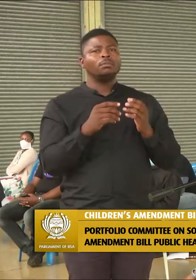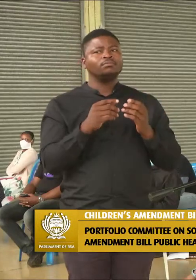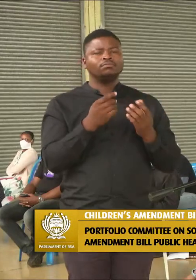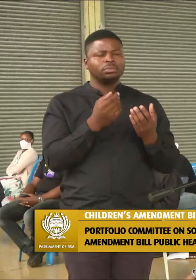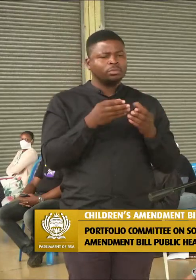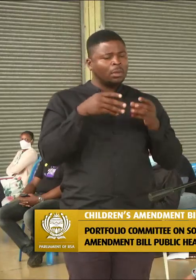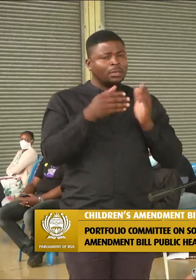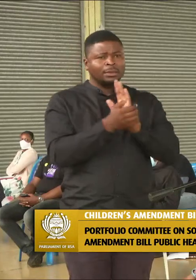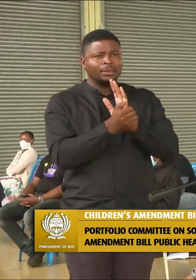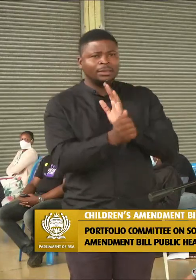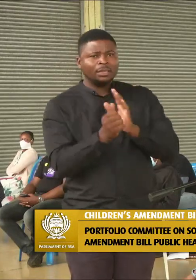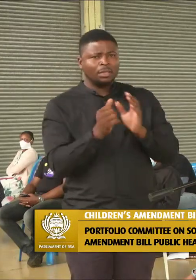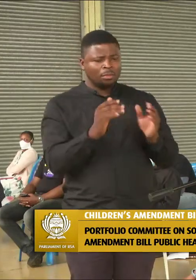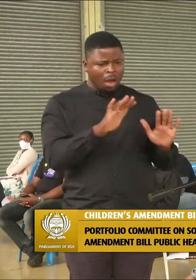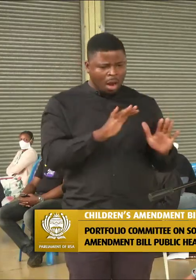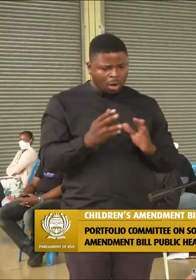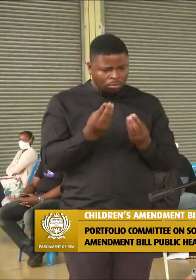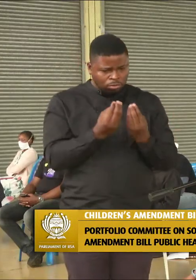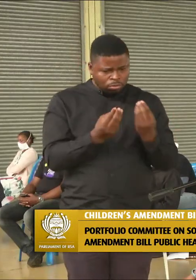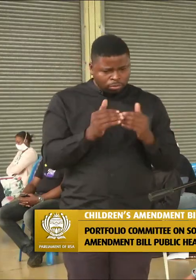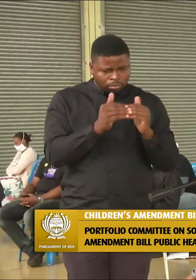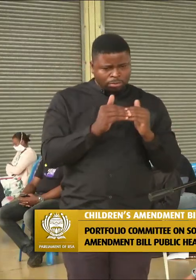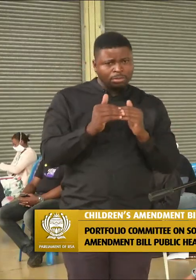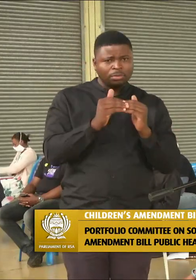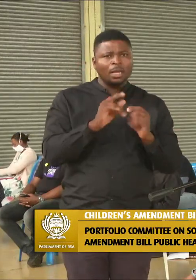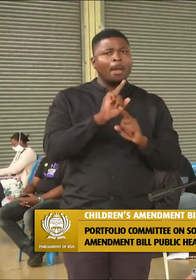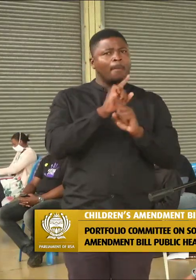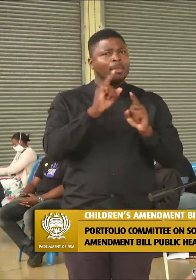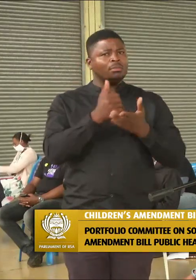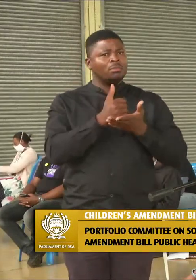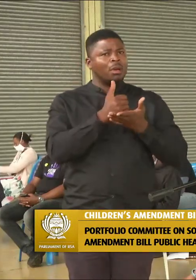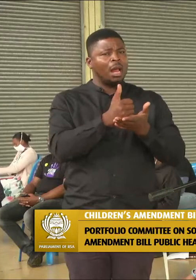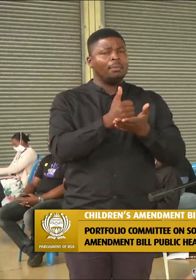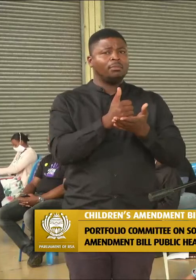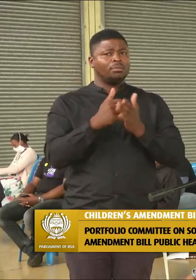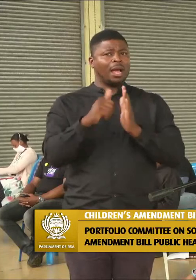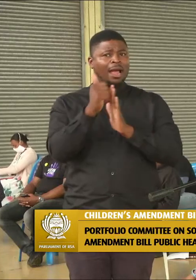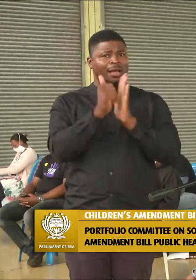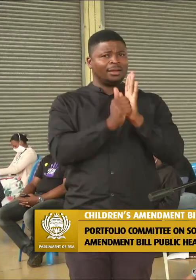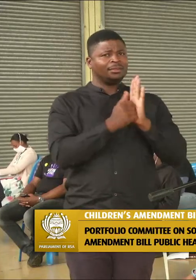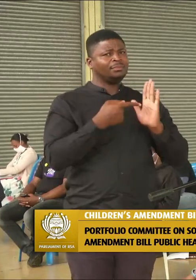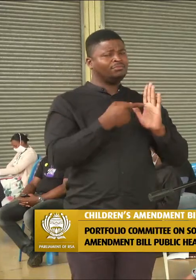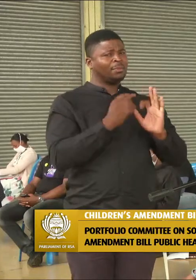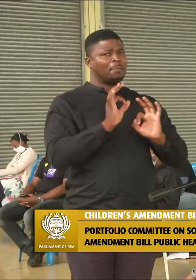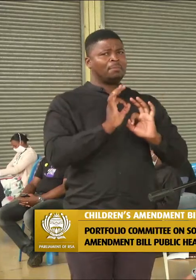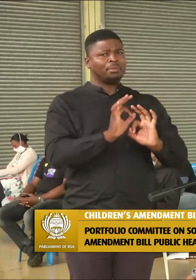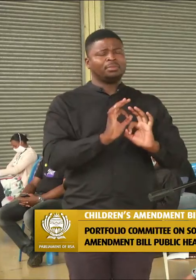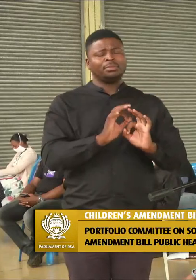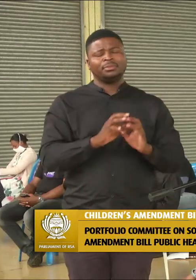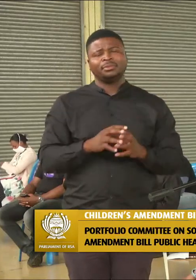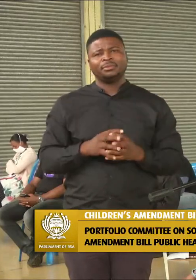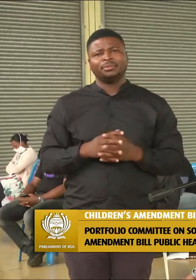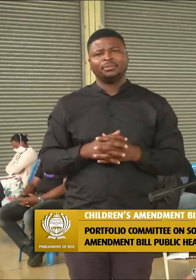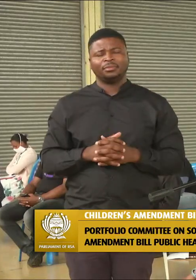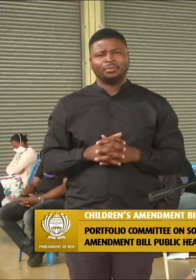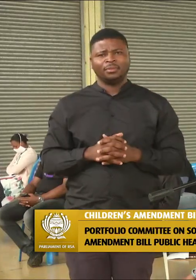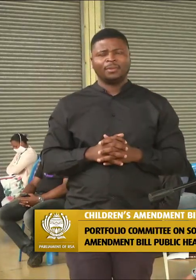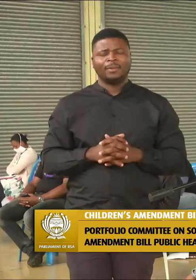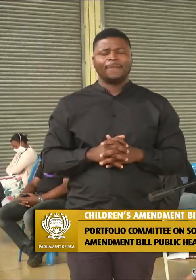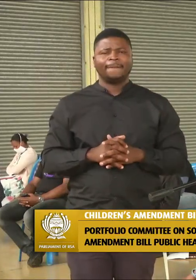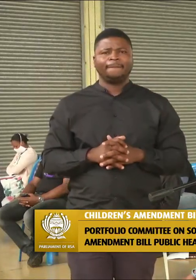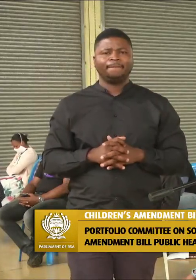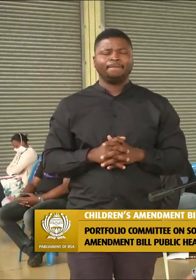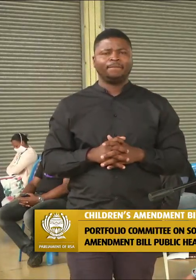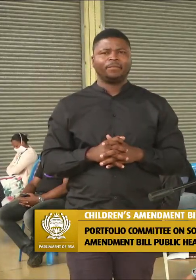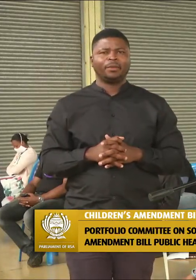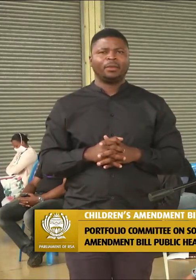nje abadla iphuzo utshwala ngokweqile nalaba abadla idakamizwa nalaba abangakuboni